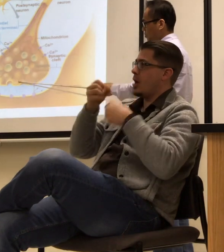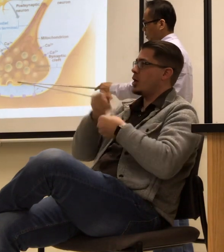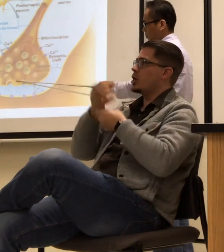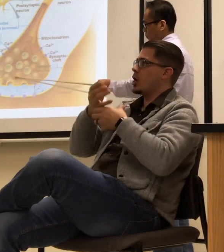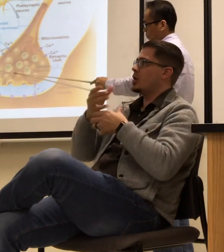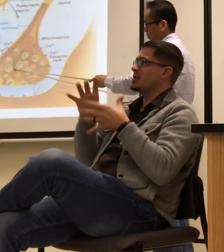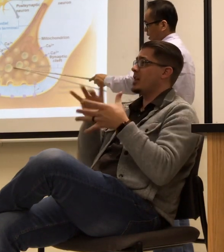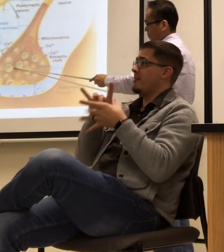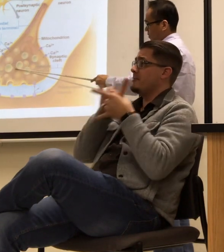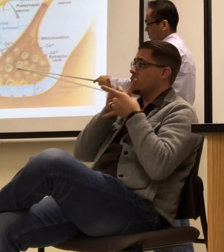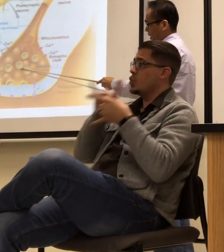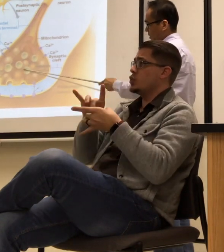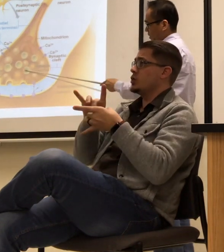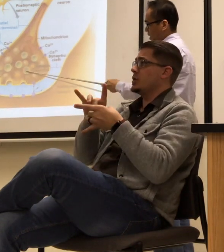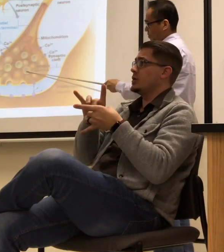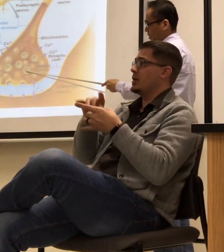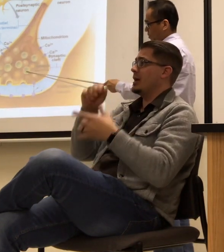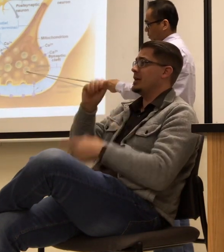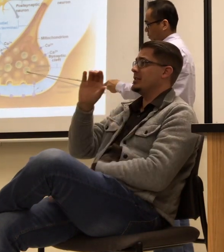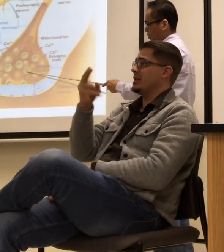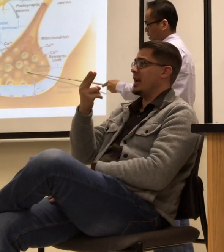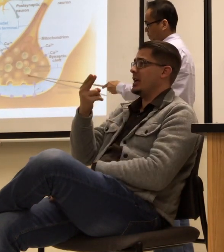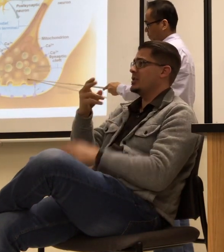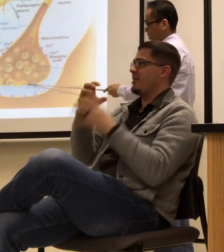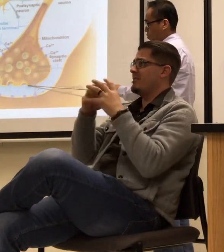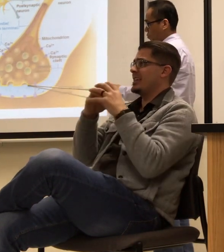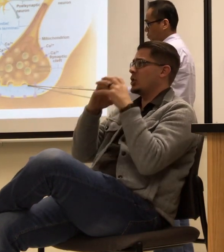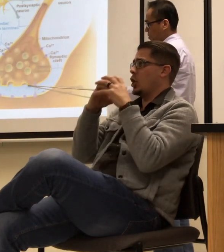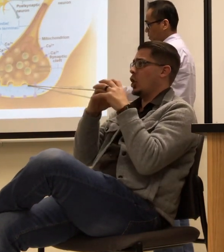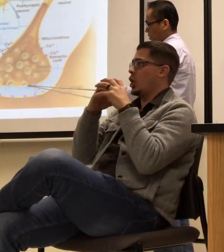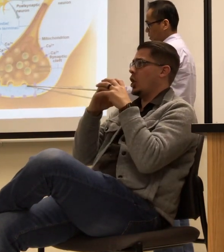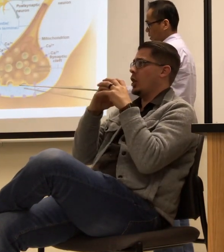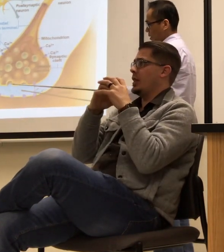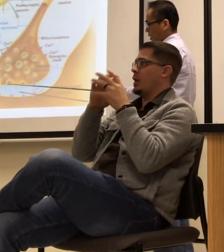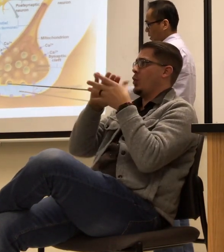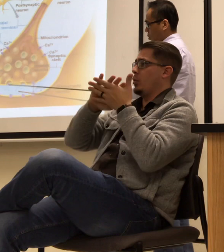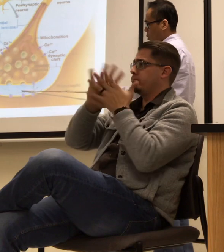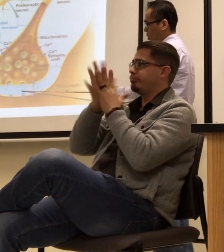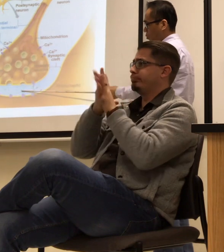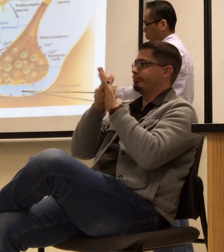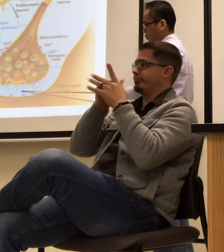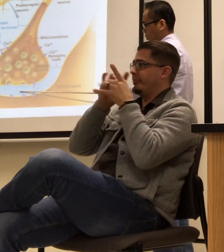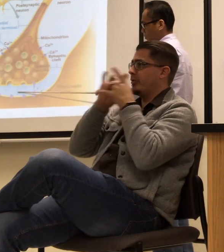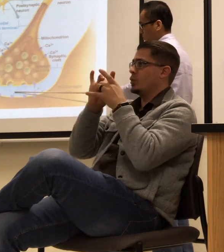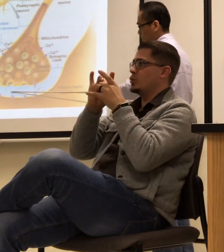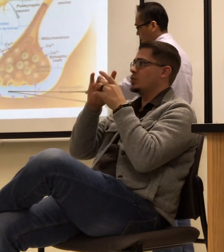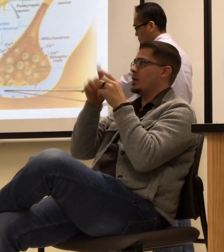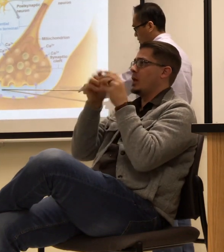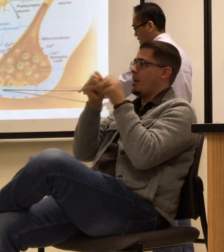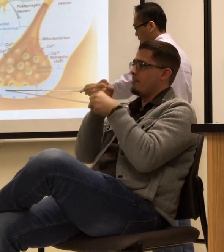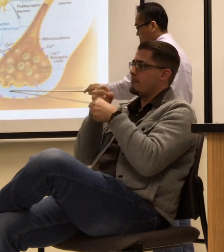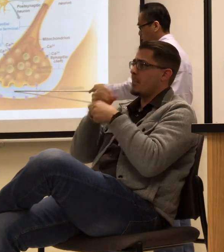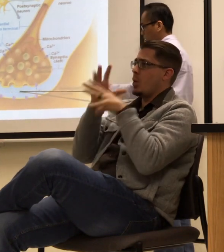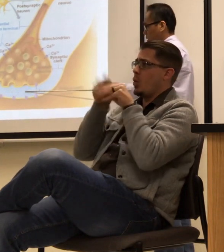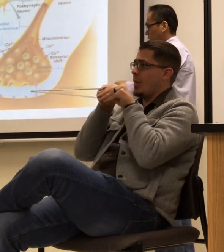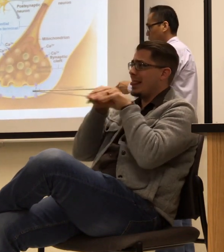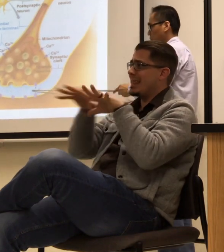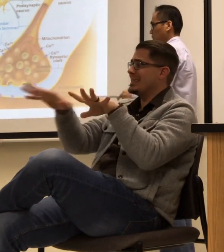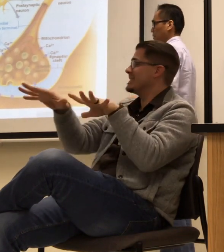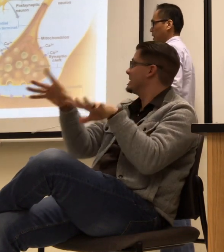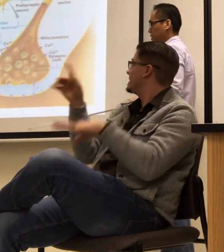the fusion of these ACH vesicles. They fuse, and in quantal bursts, they